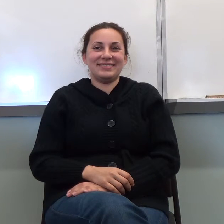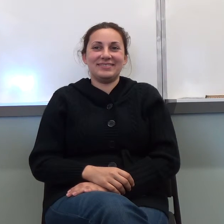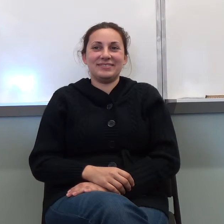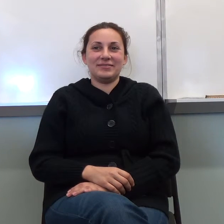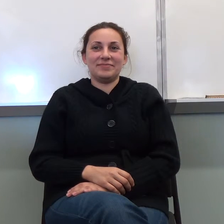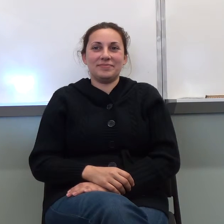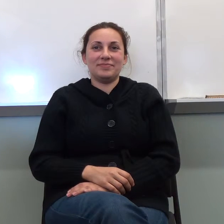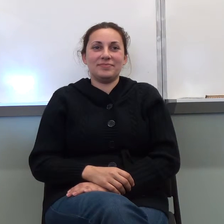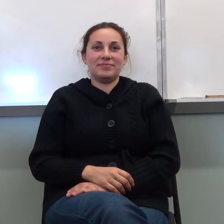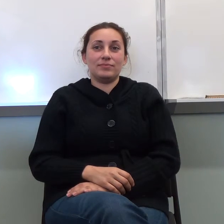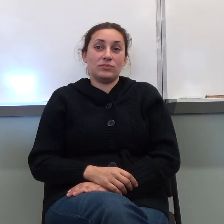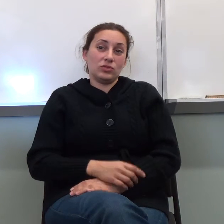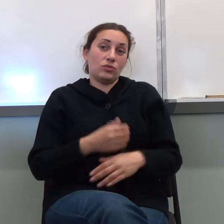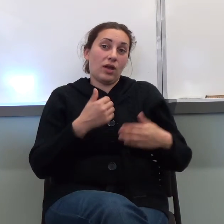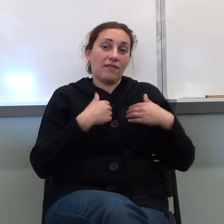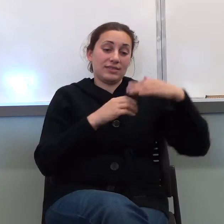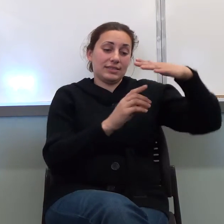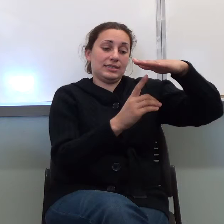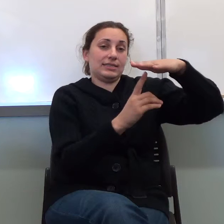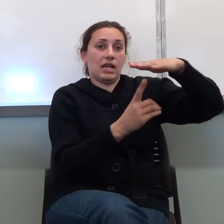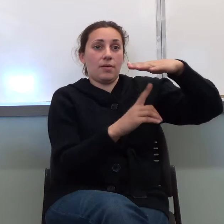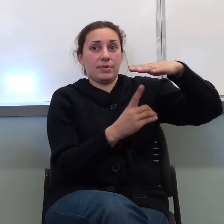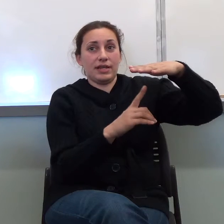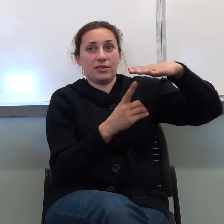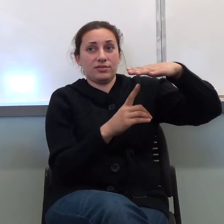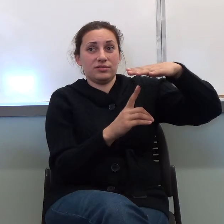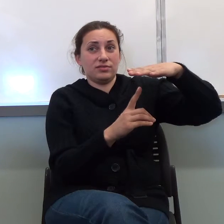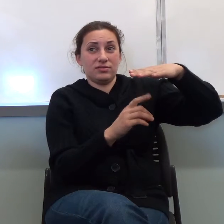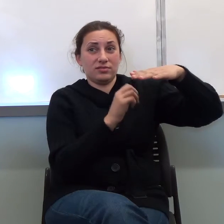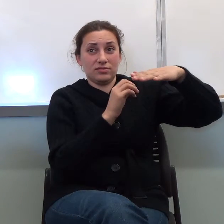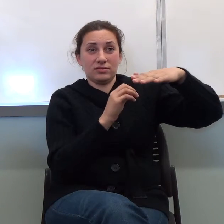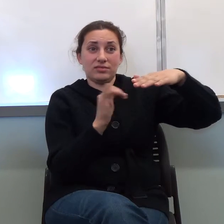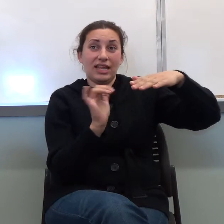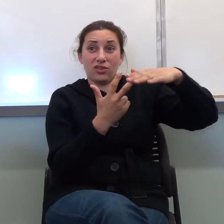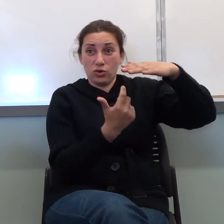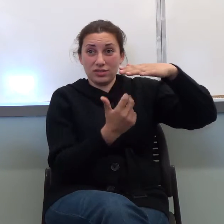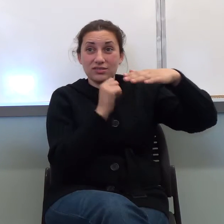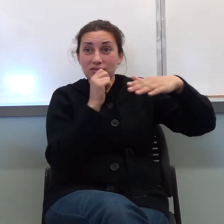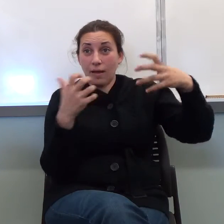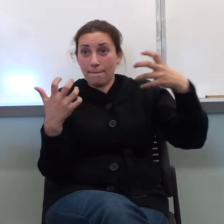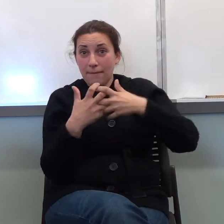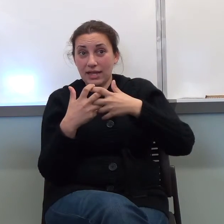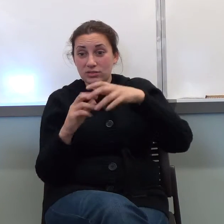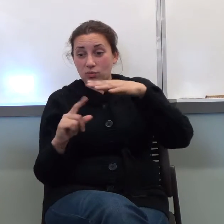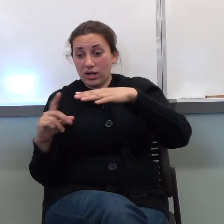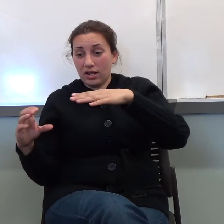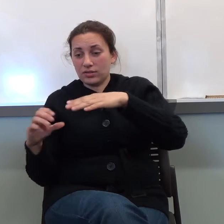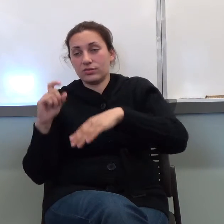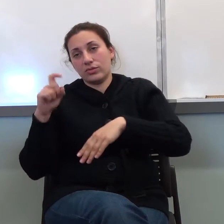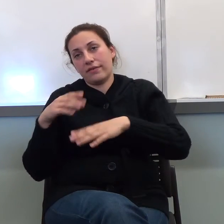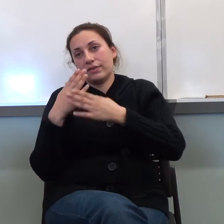So when you have these denominators that don't play well with 100, you have to actually do a division problem and so forth.